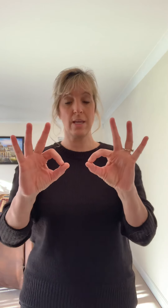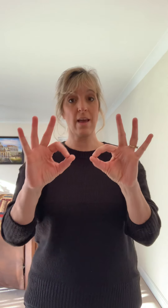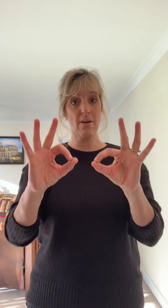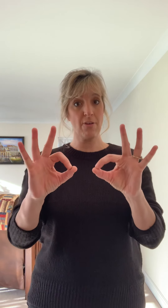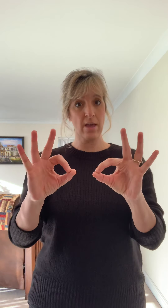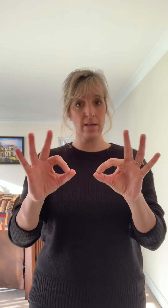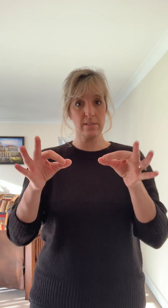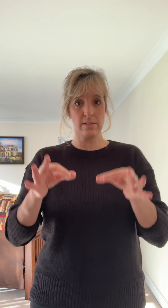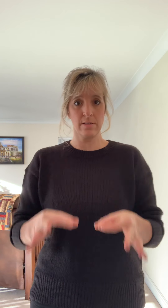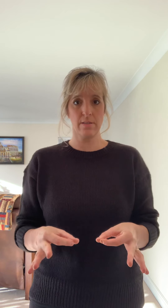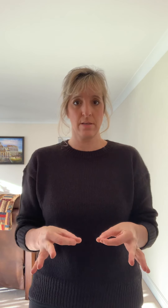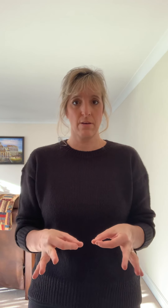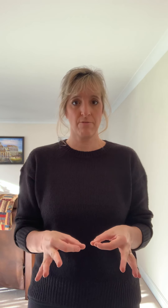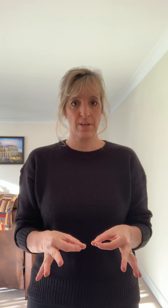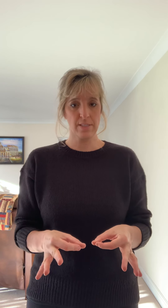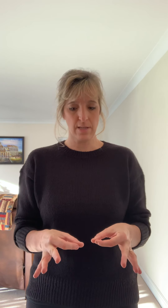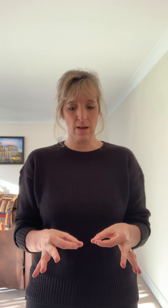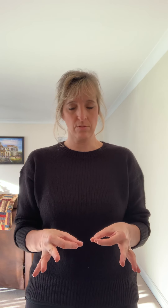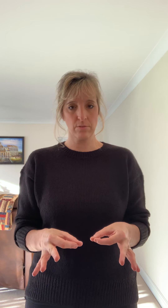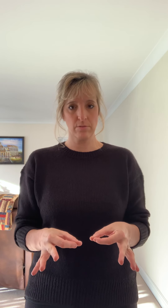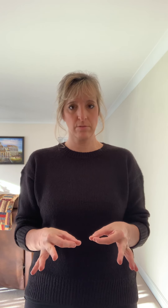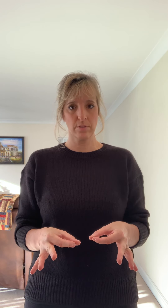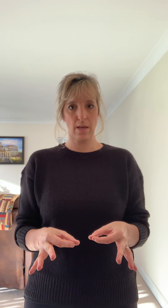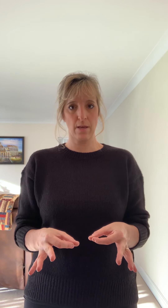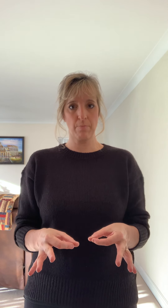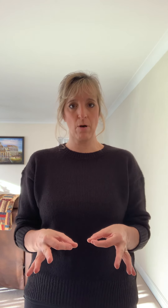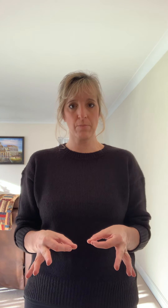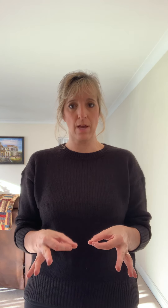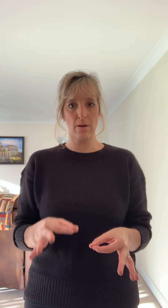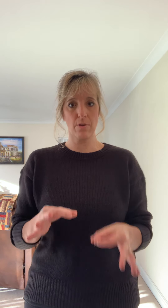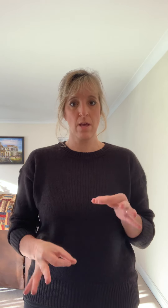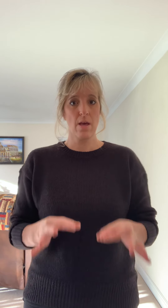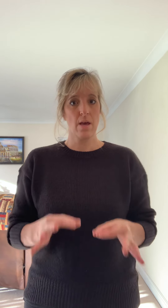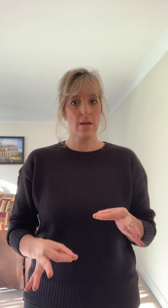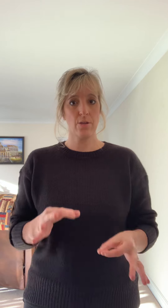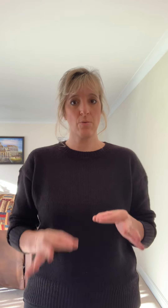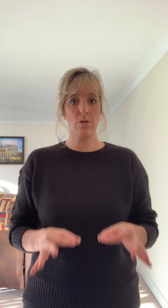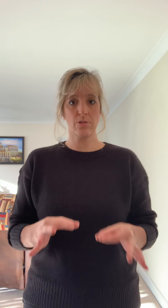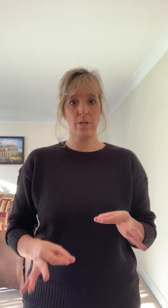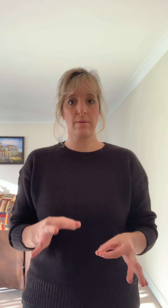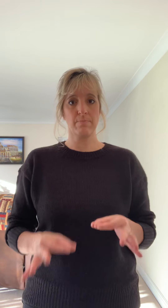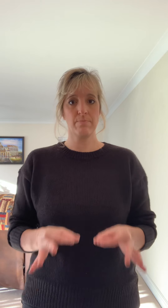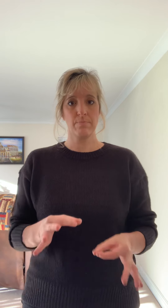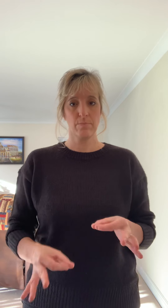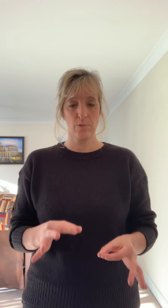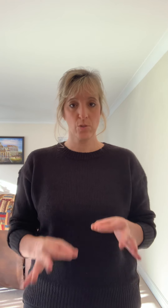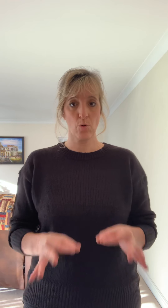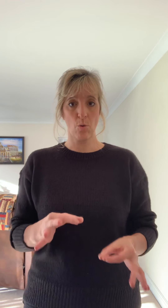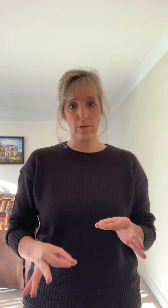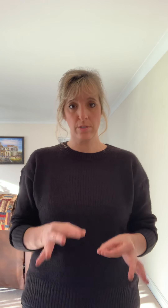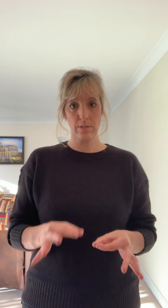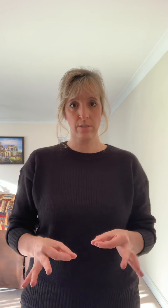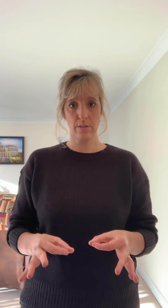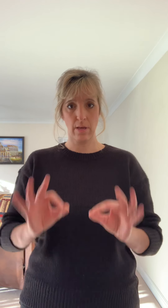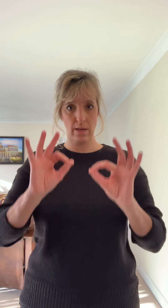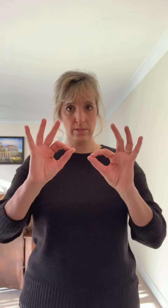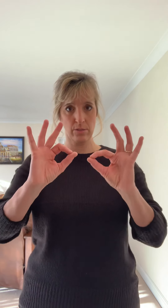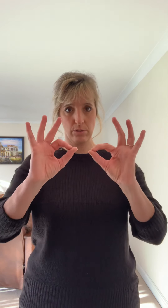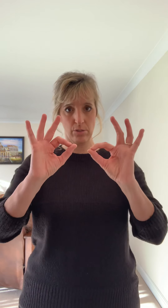F hands, face down, okay, palm down, and you alternate them. Court, okay? So it's